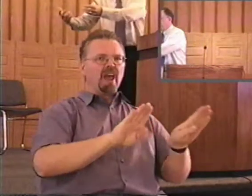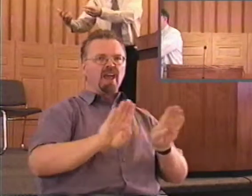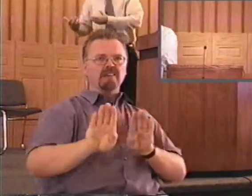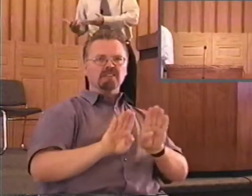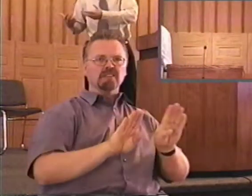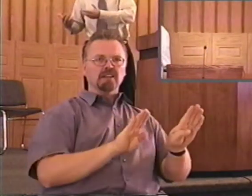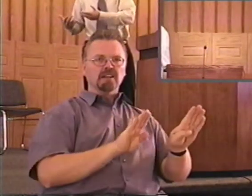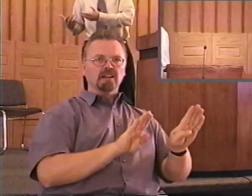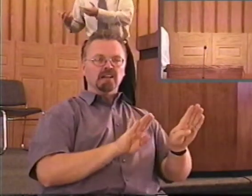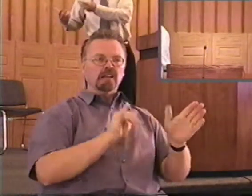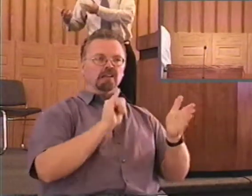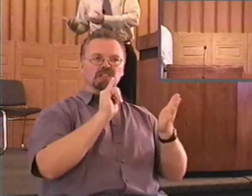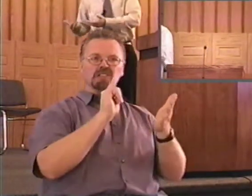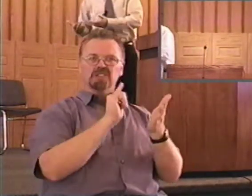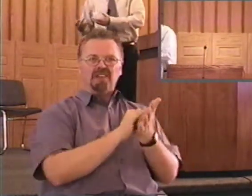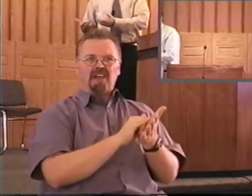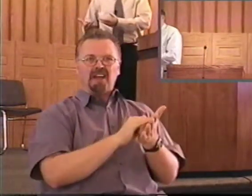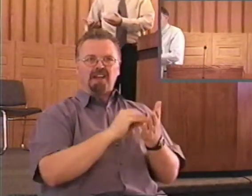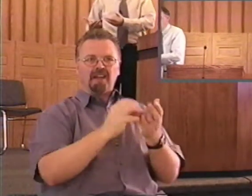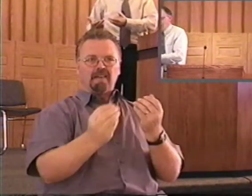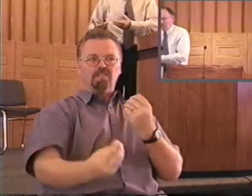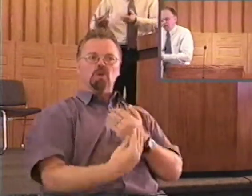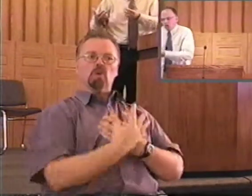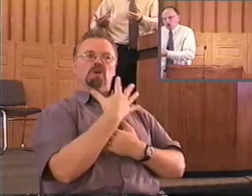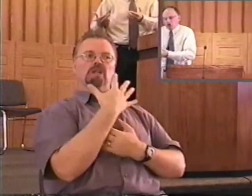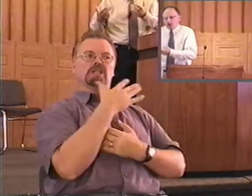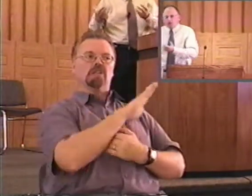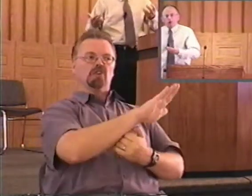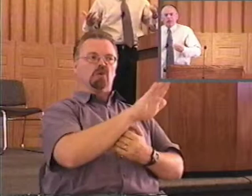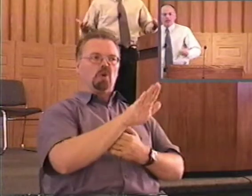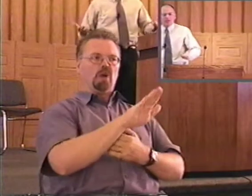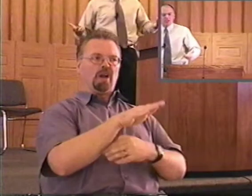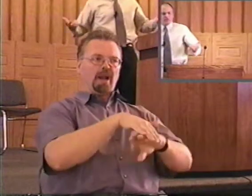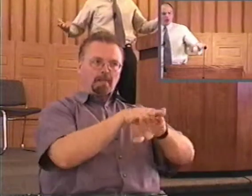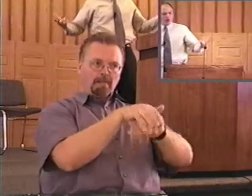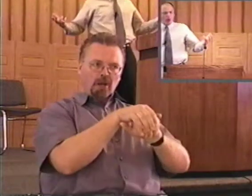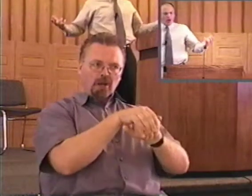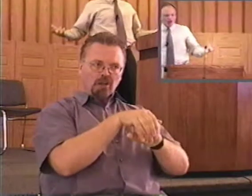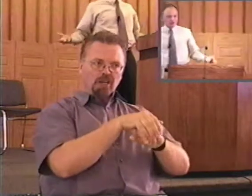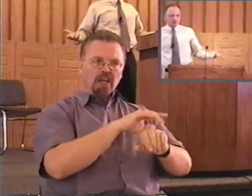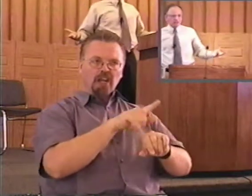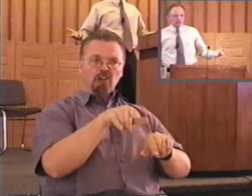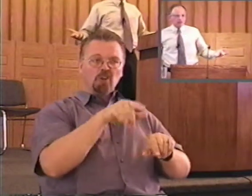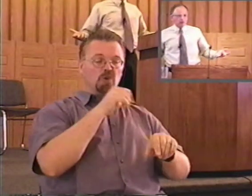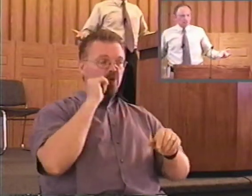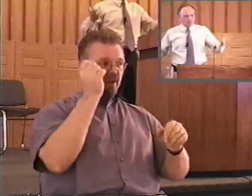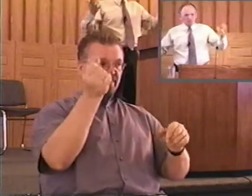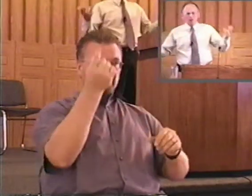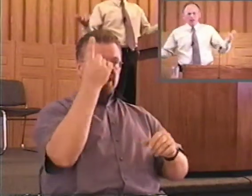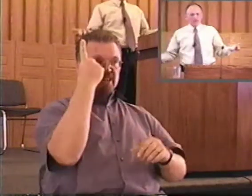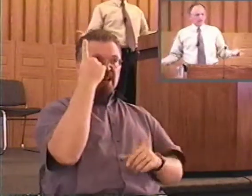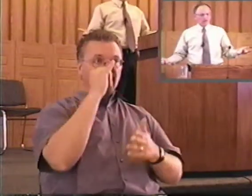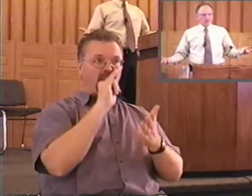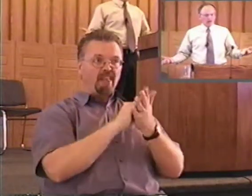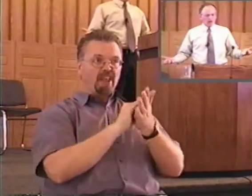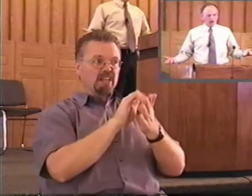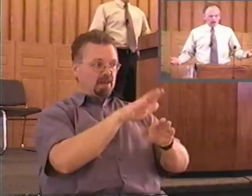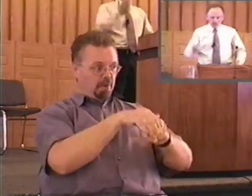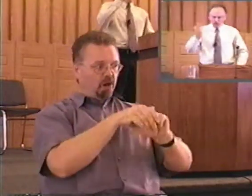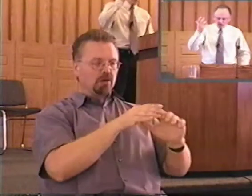become infected by this hypocrisy, and you don't even realize it's hypocrisy. What do you